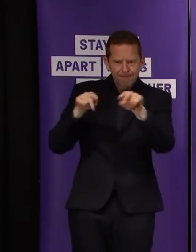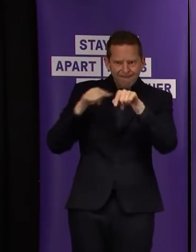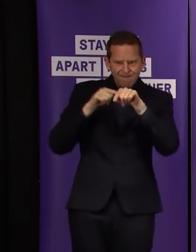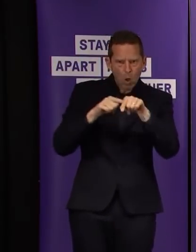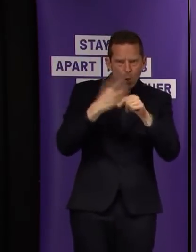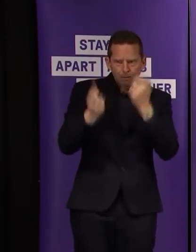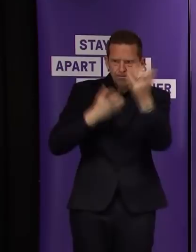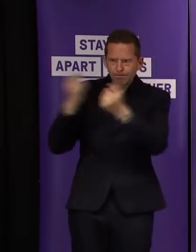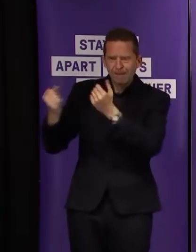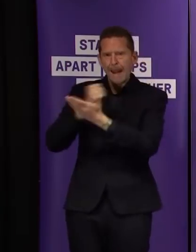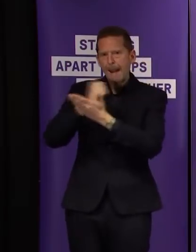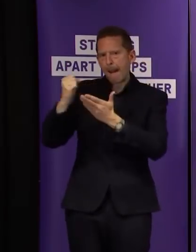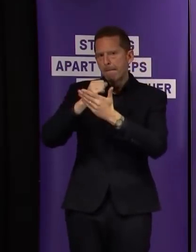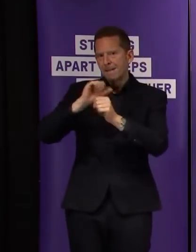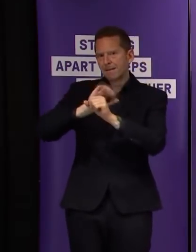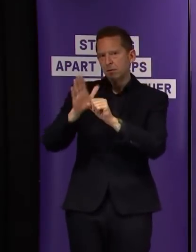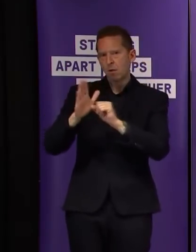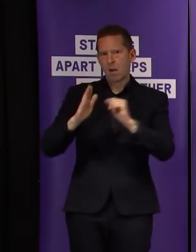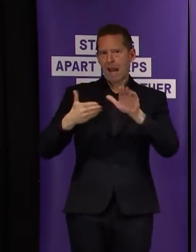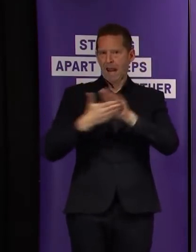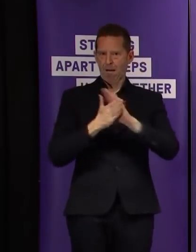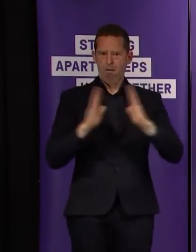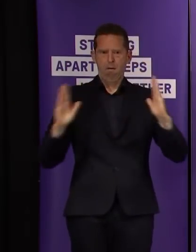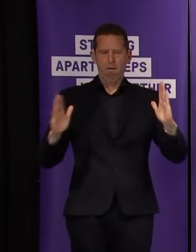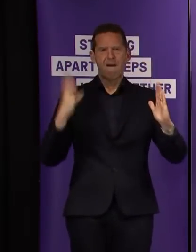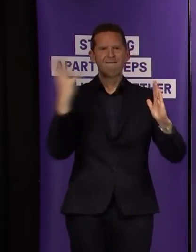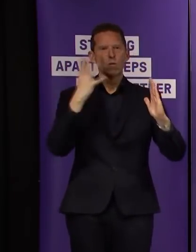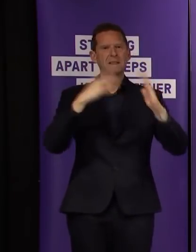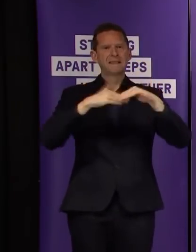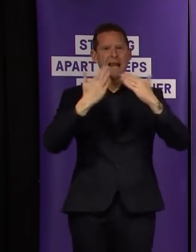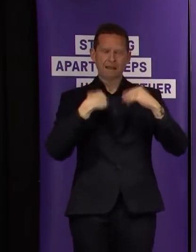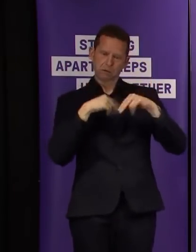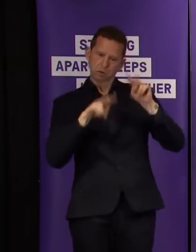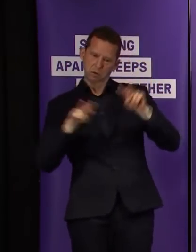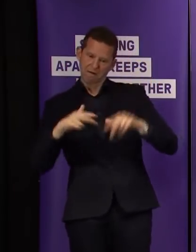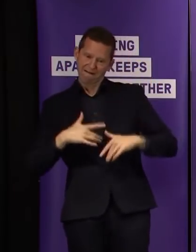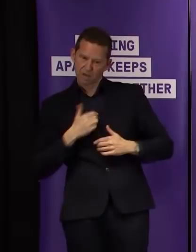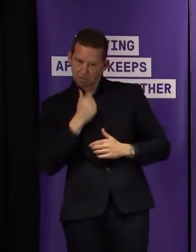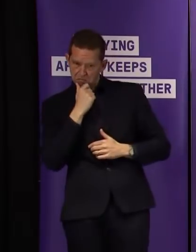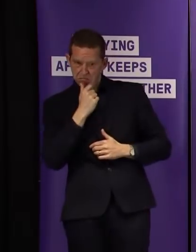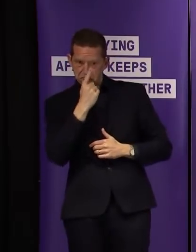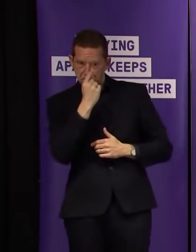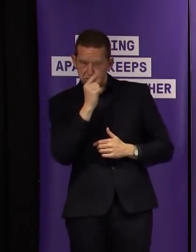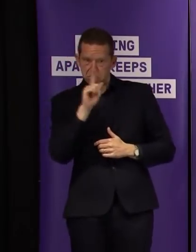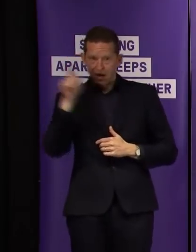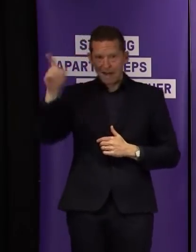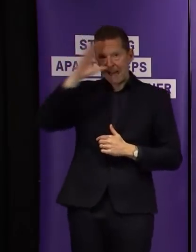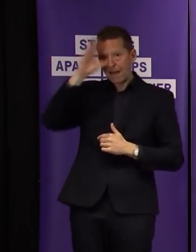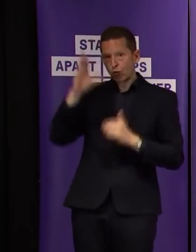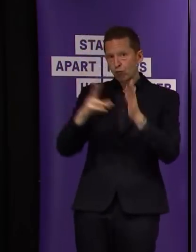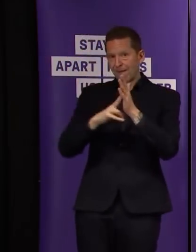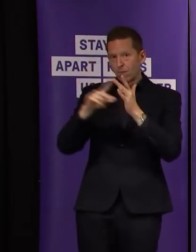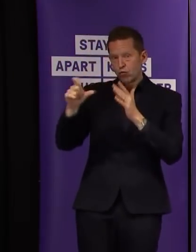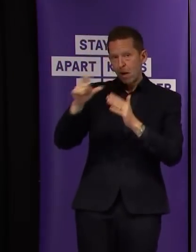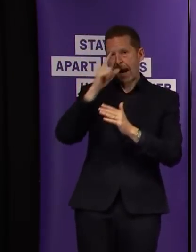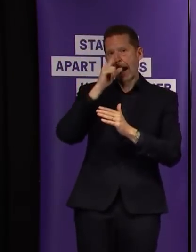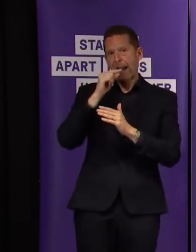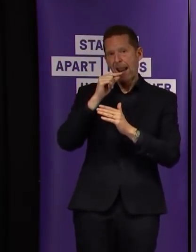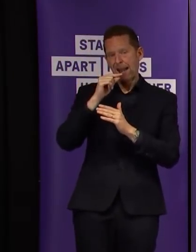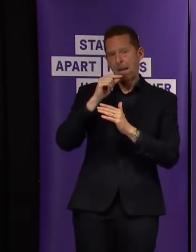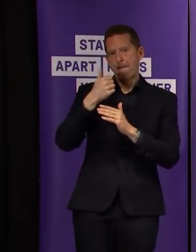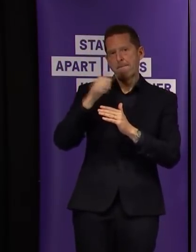on total numbers over a 14-day period. We think that regional Victoria will essentially be able to move to the third